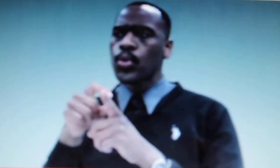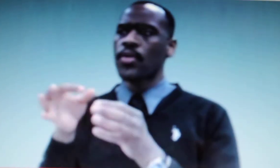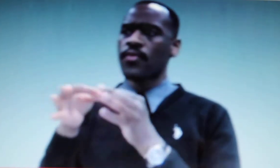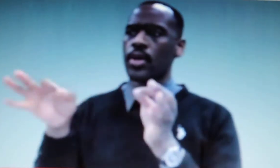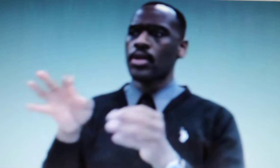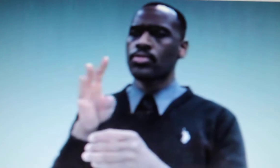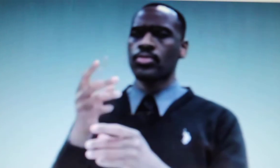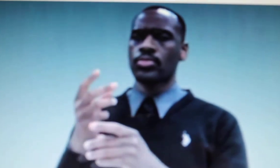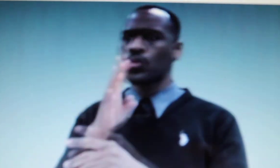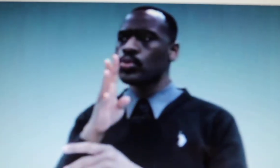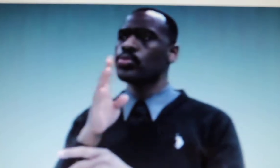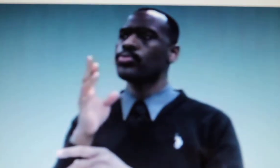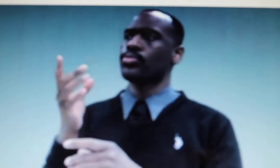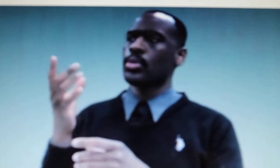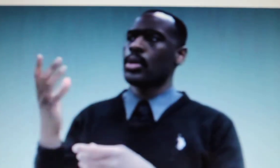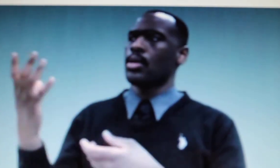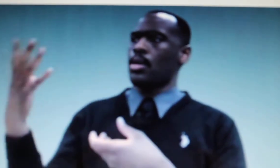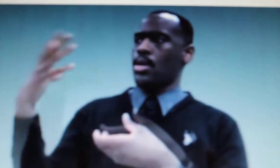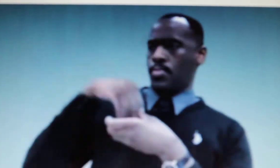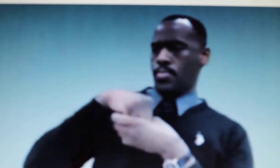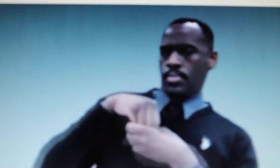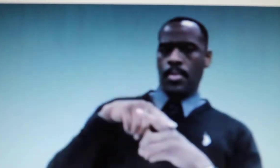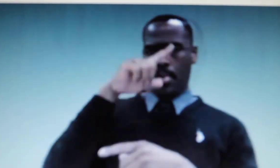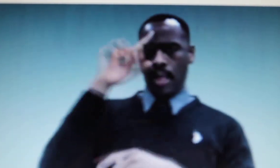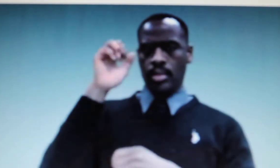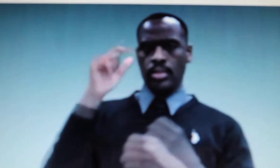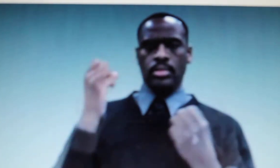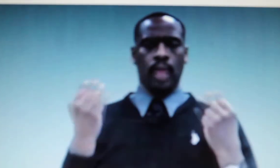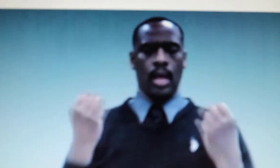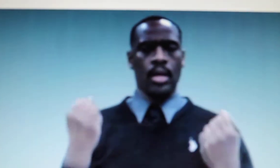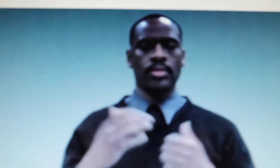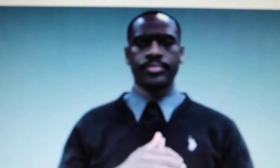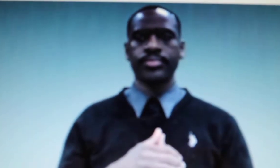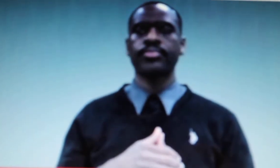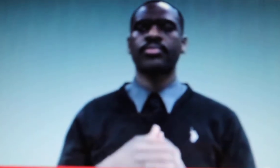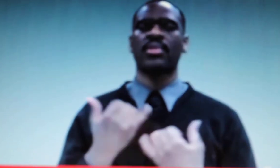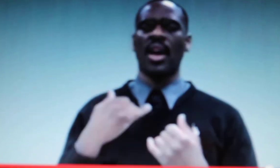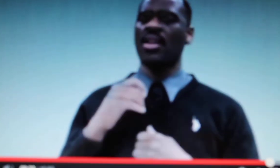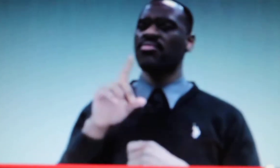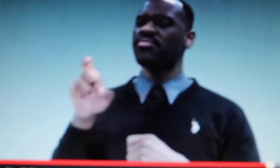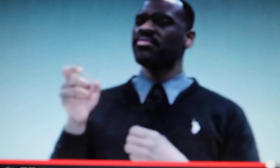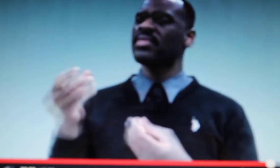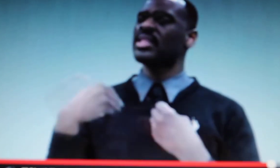African American English has shown up in their signing, and how they use it